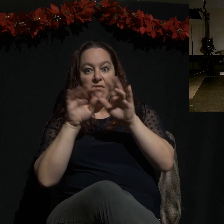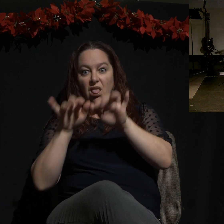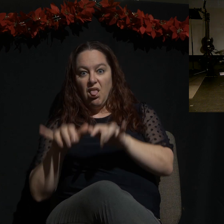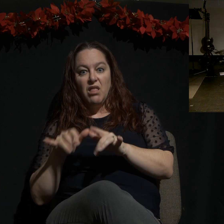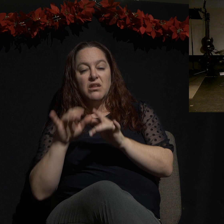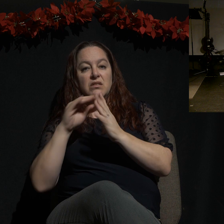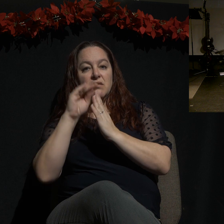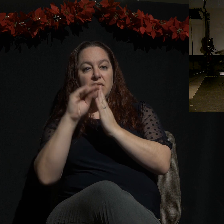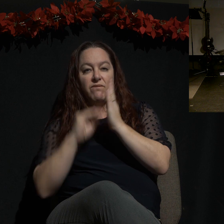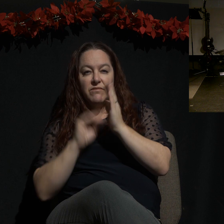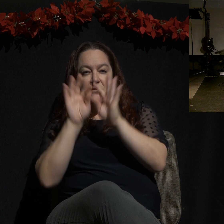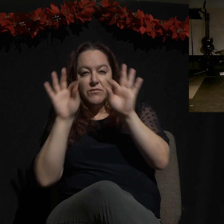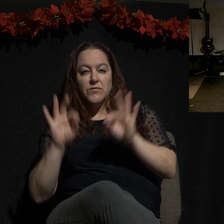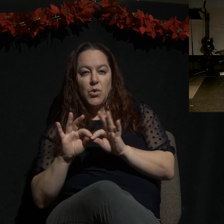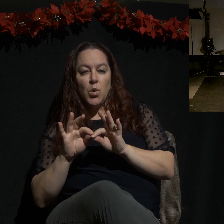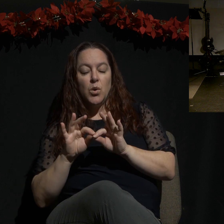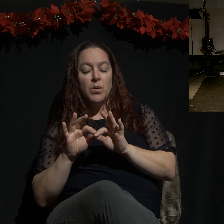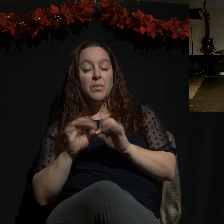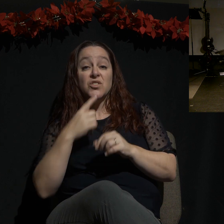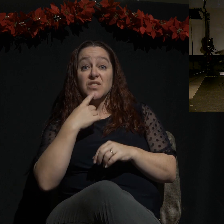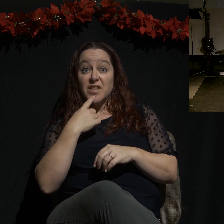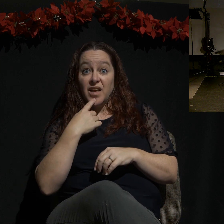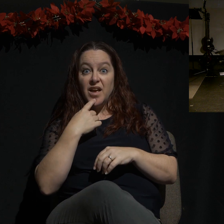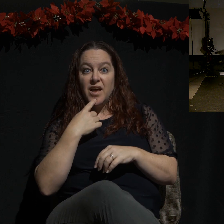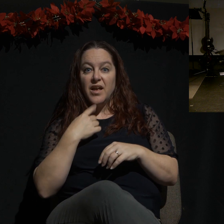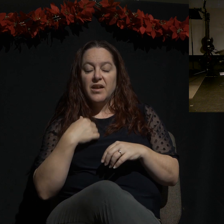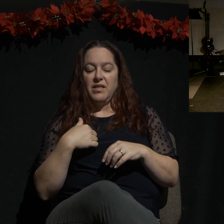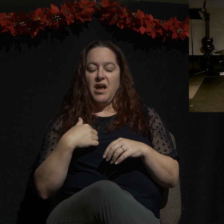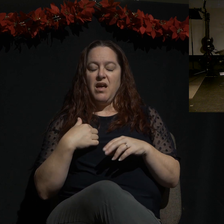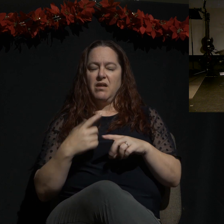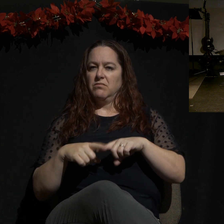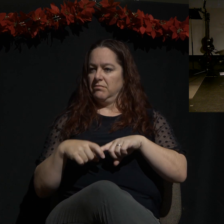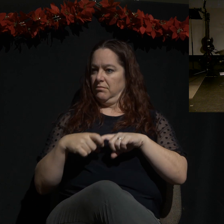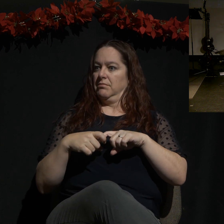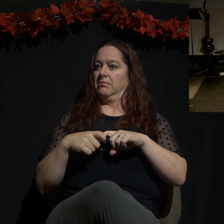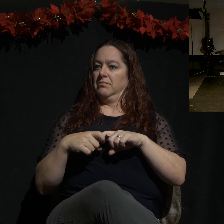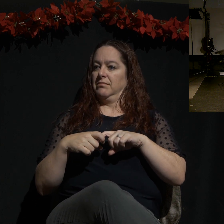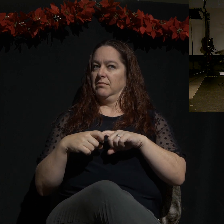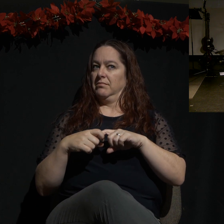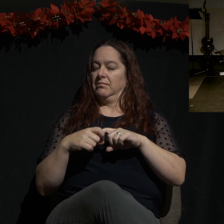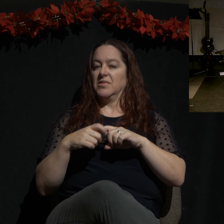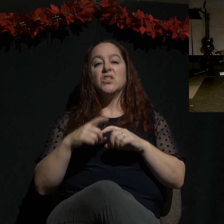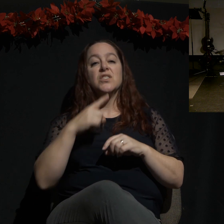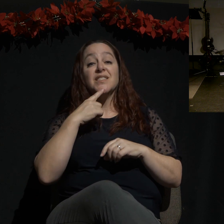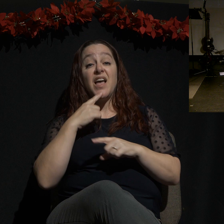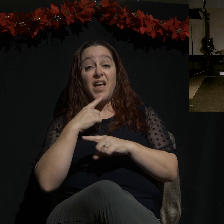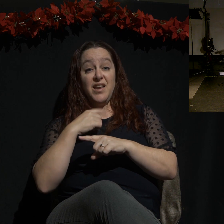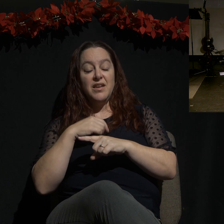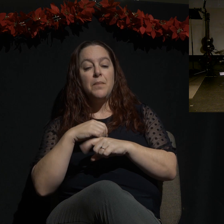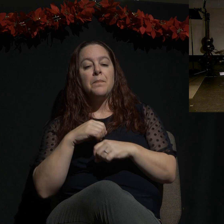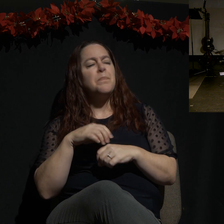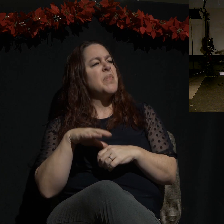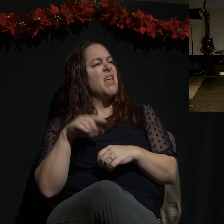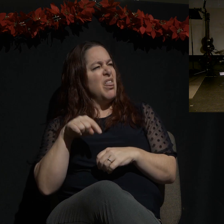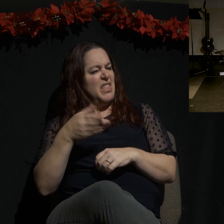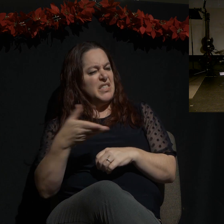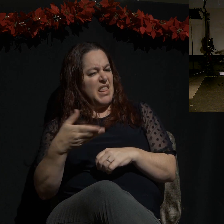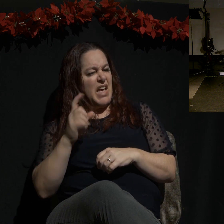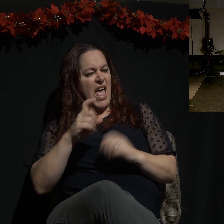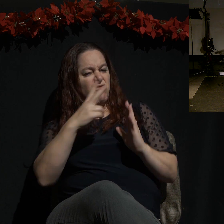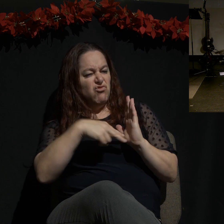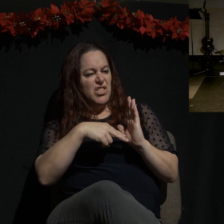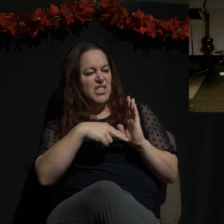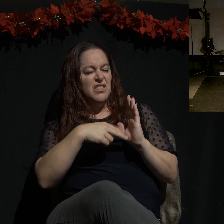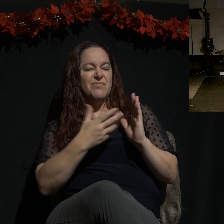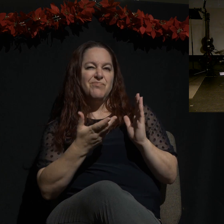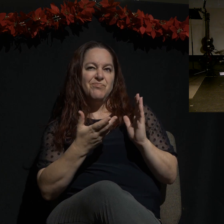form. And she said something that kind of made me pause in the moment. She said, this thing I got to read,